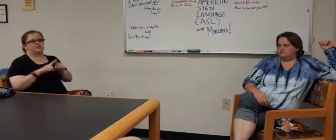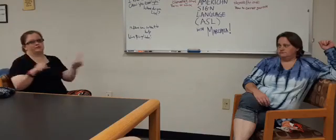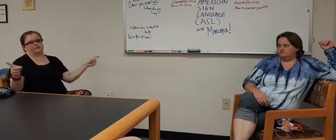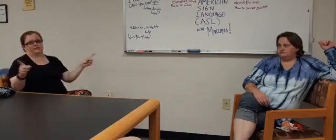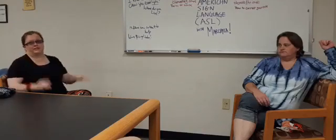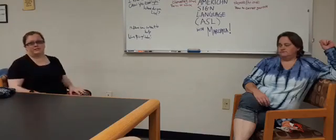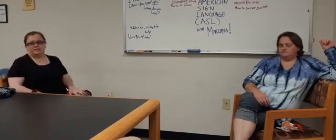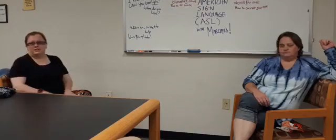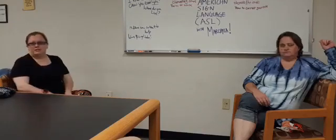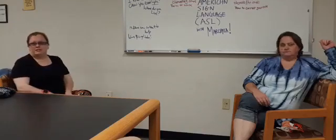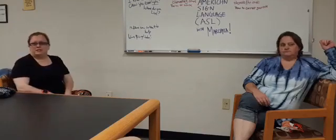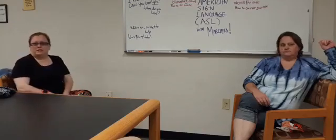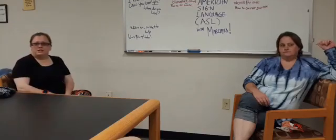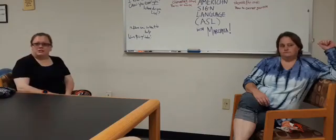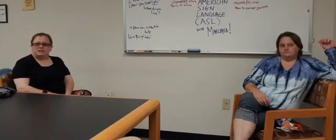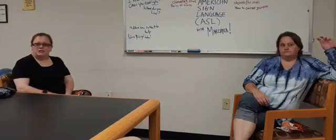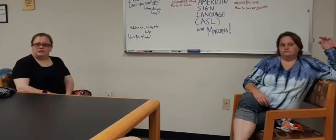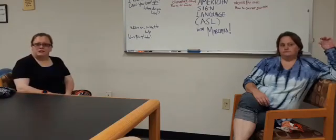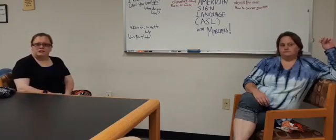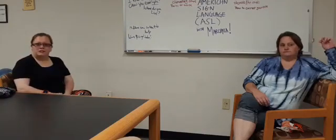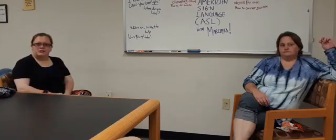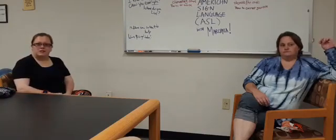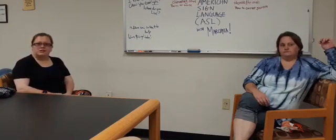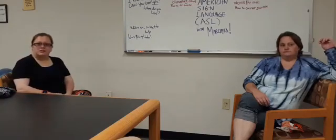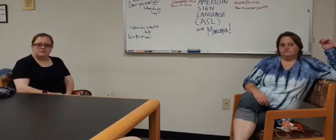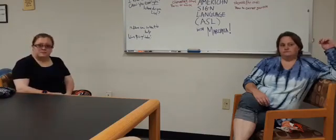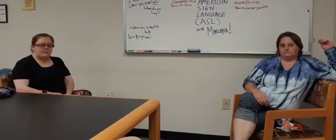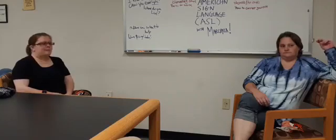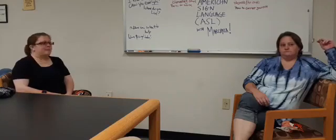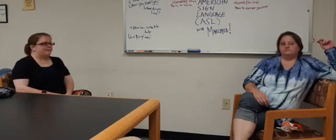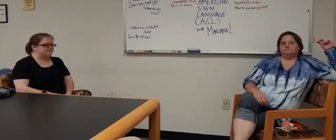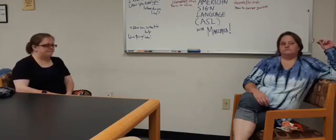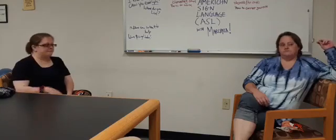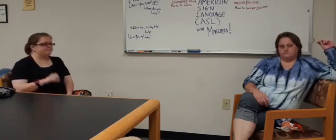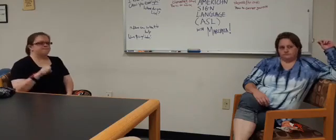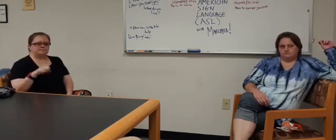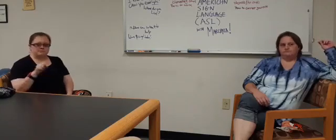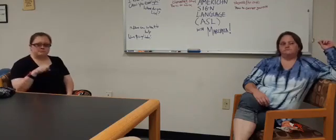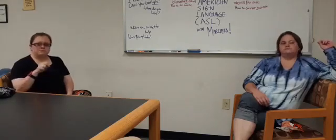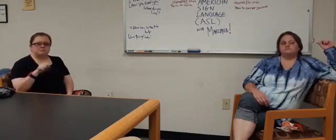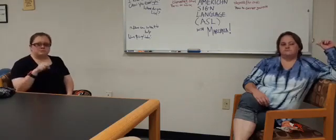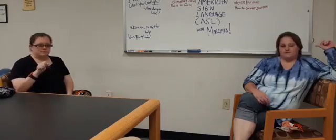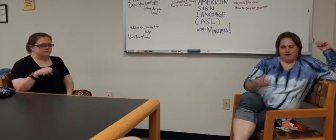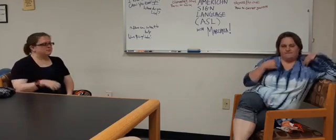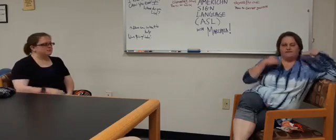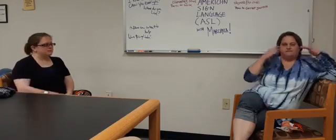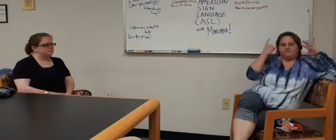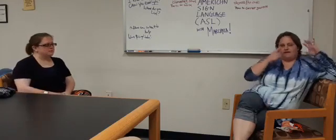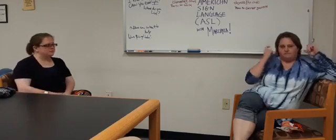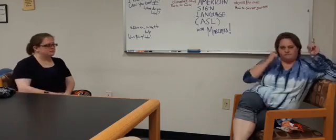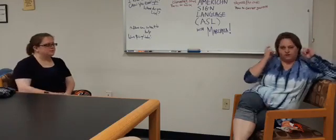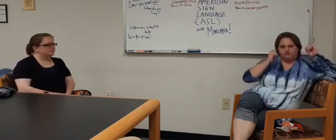difference. Okay, because it helps in the context of the conversation that you're having. Have to have a visual Right.